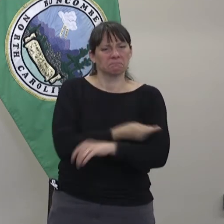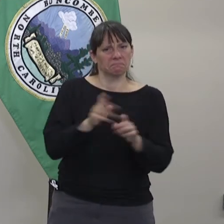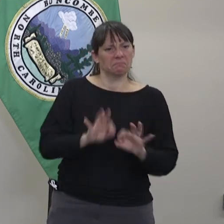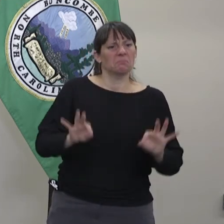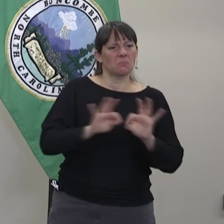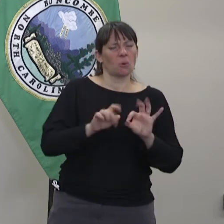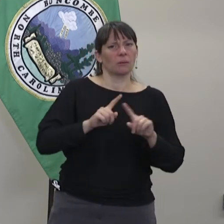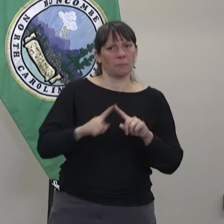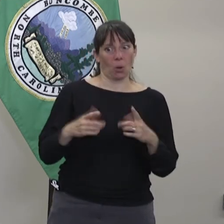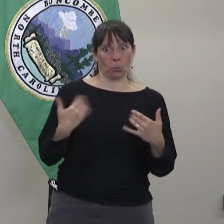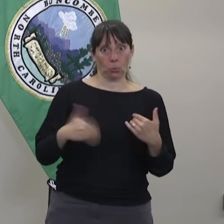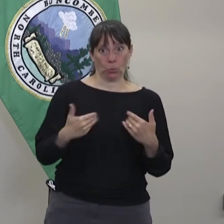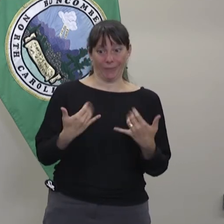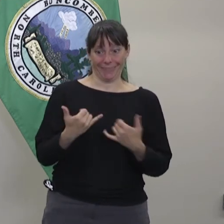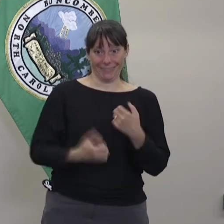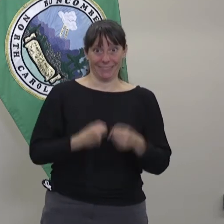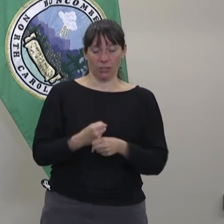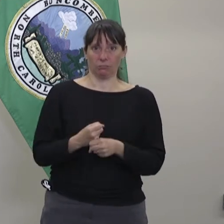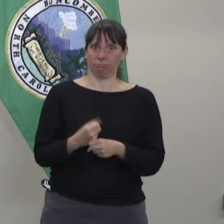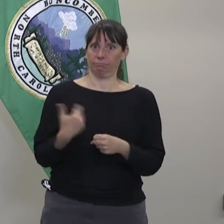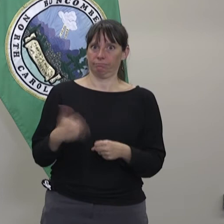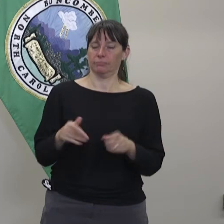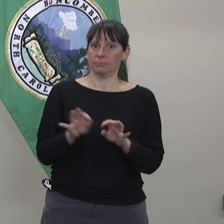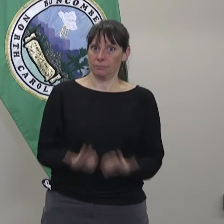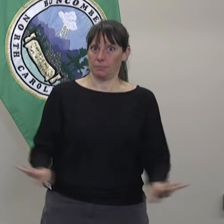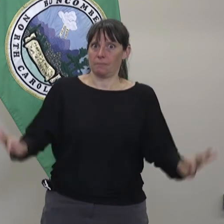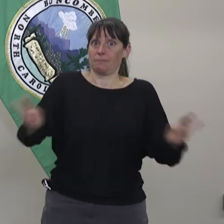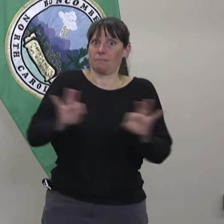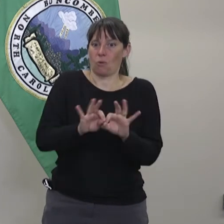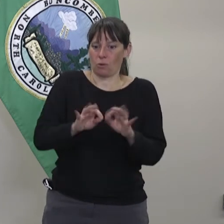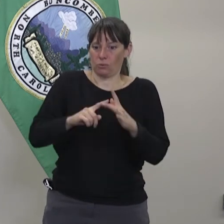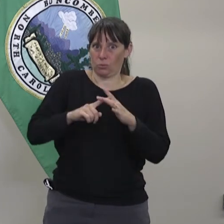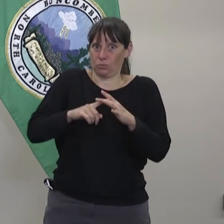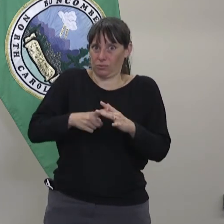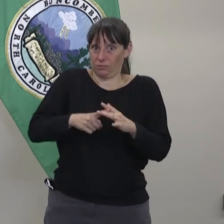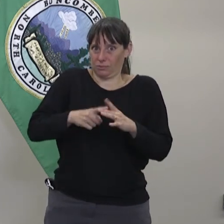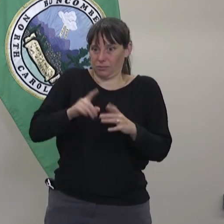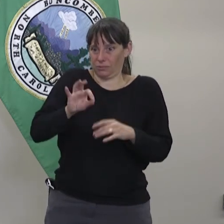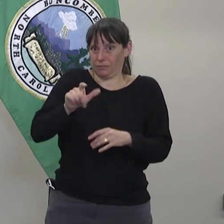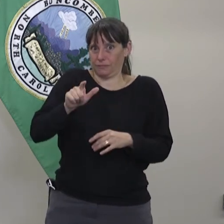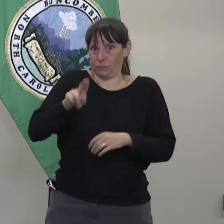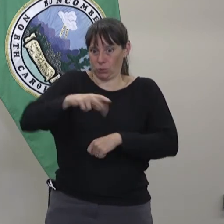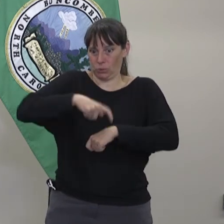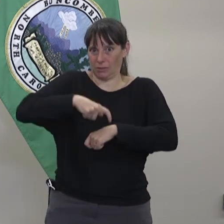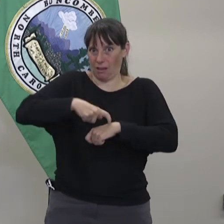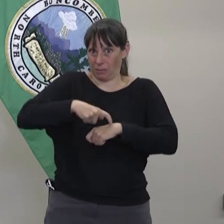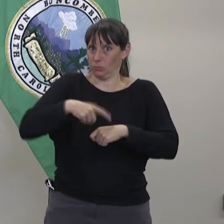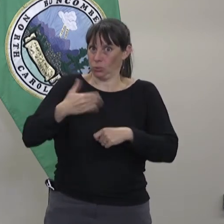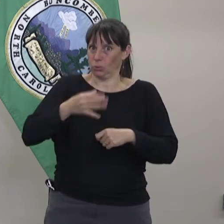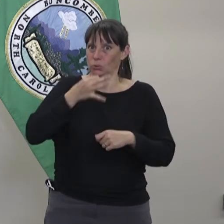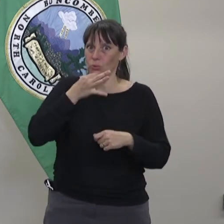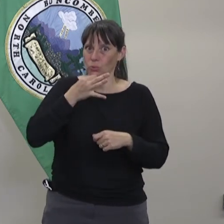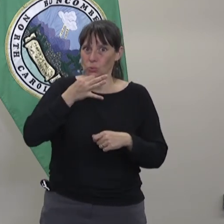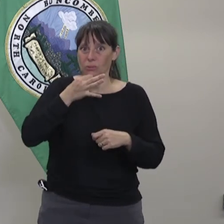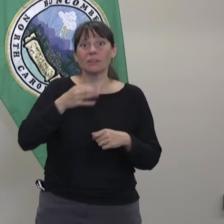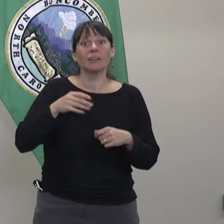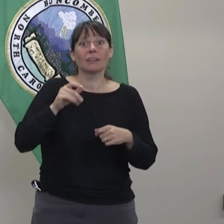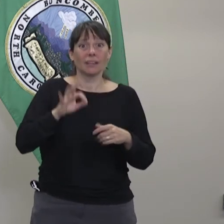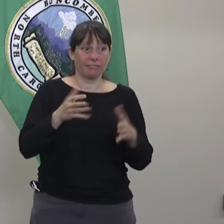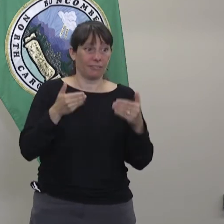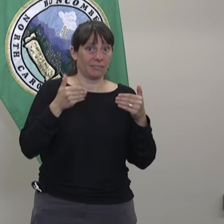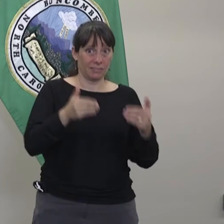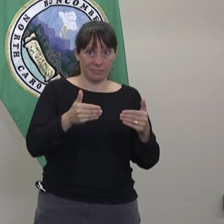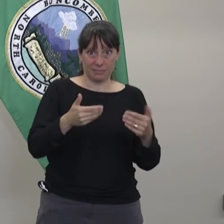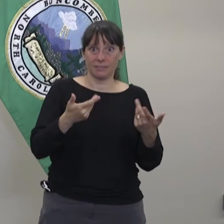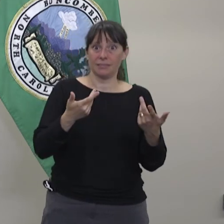flu illness because it can help reduce the overall impact of respiratory illnesses on the population.